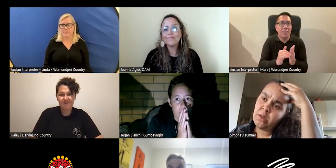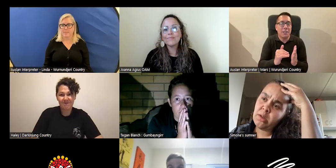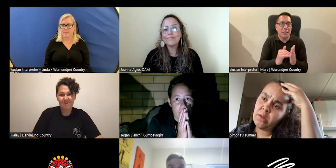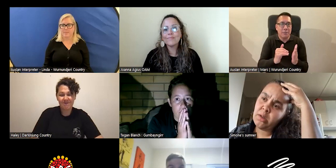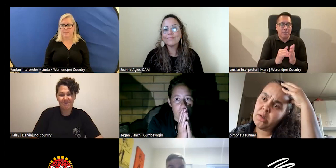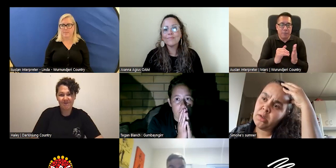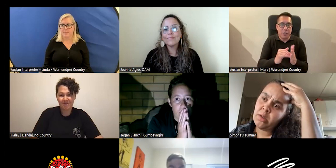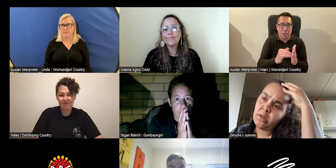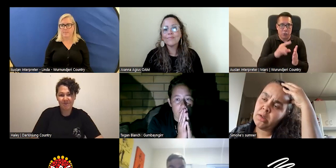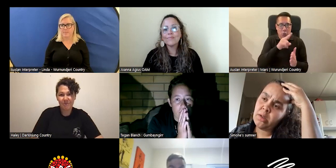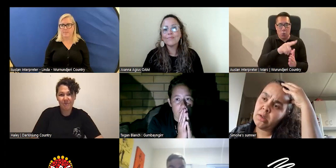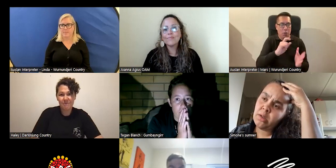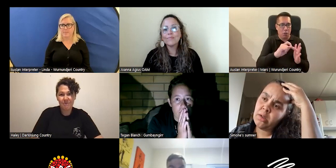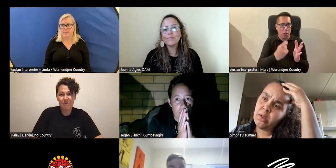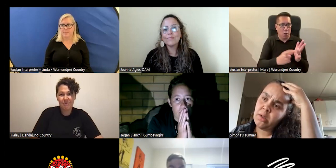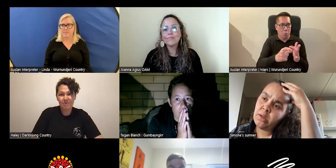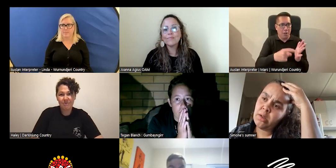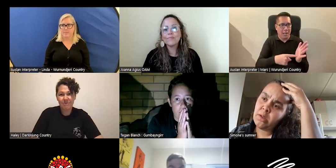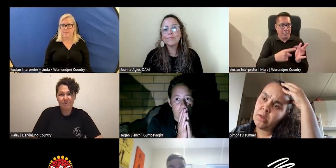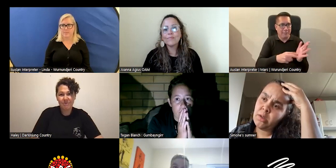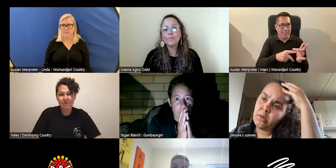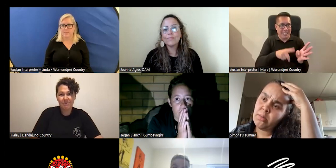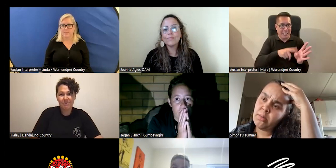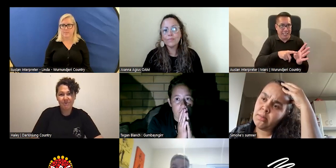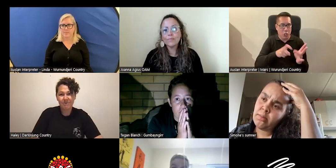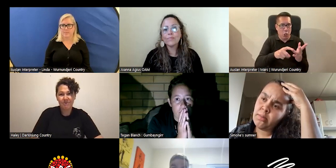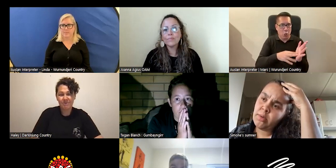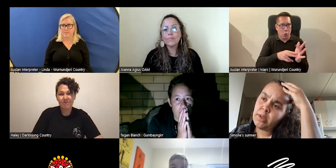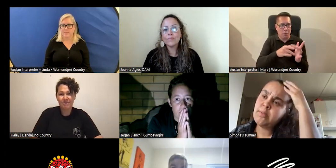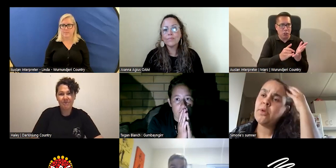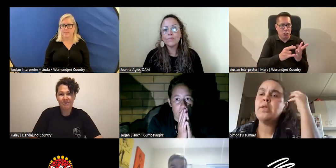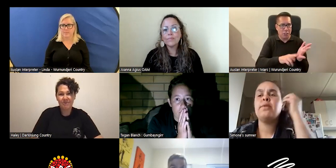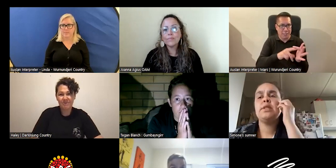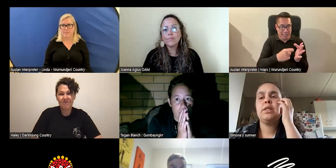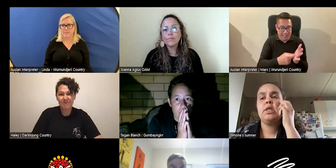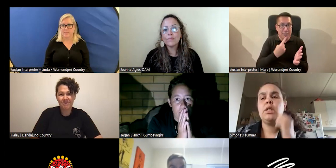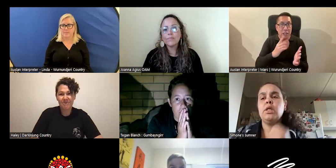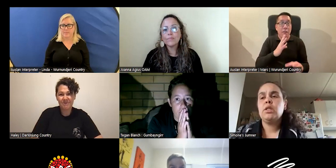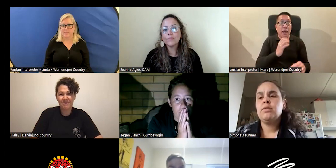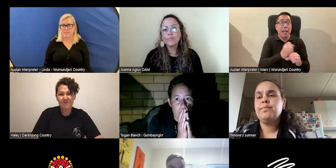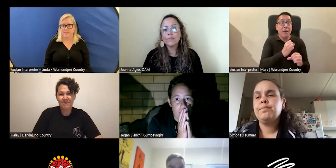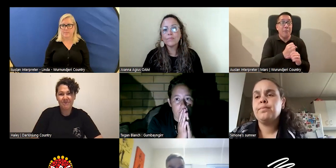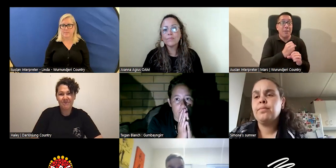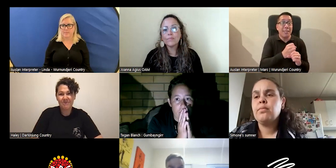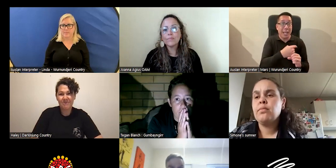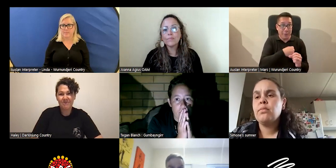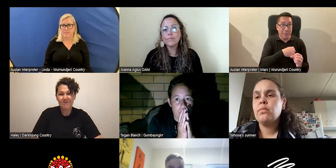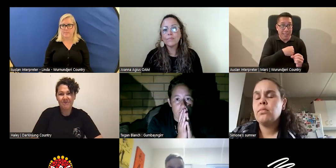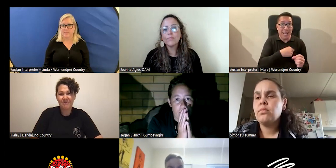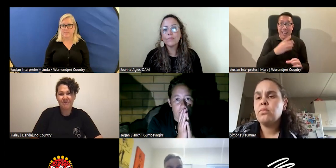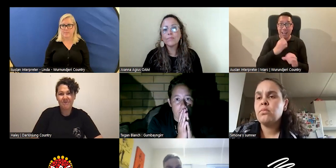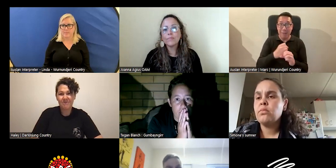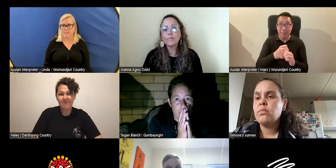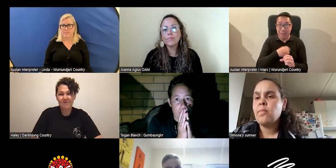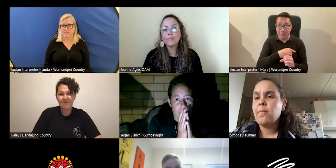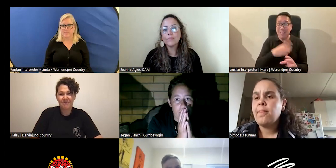Productivity Commission, is that essentially all governments have been failing on their committed